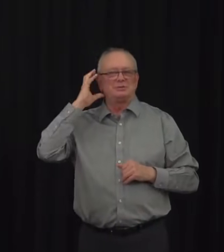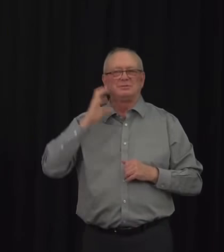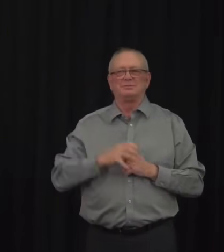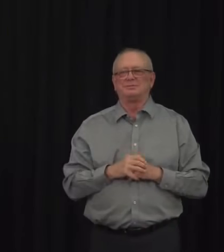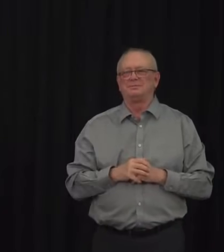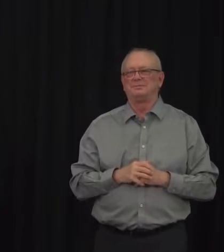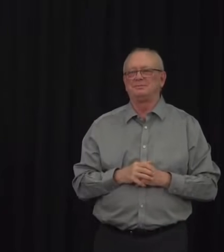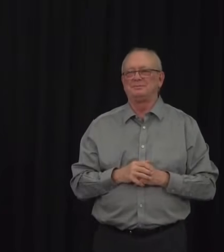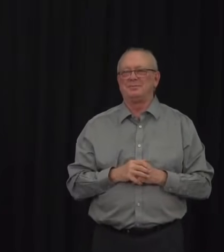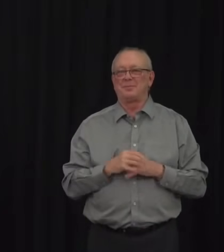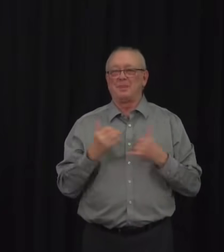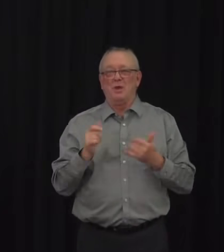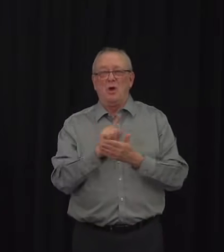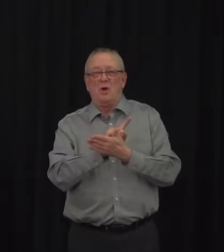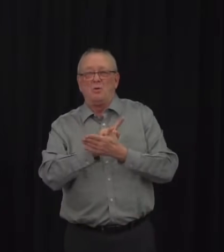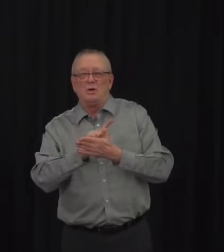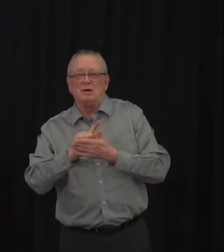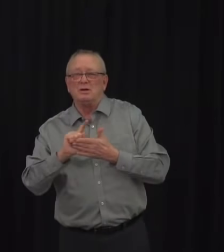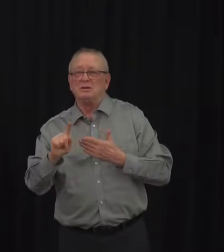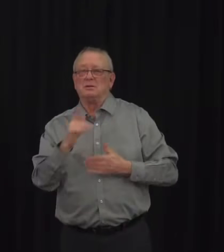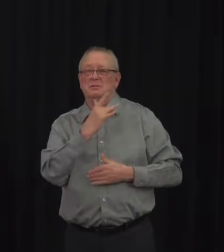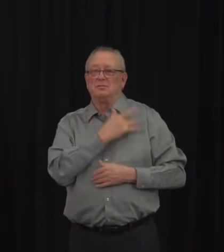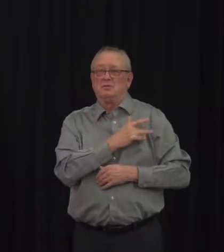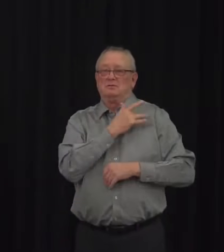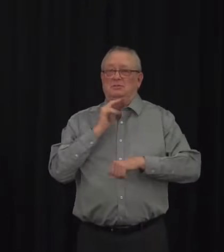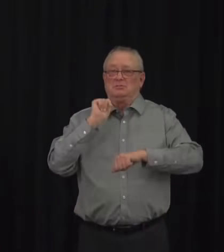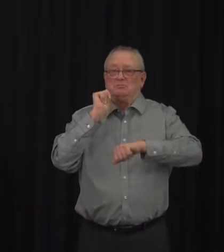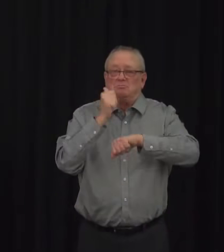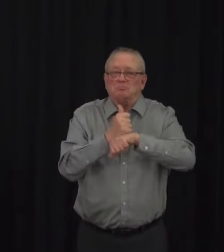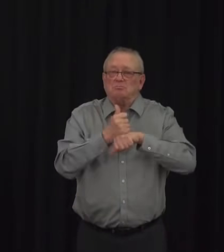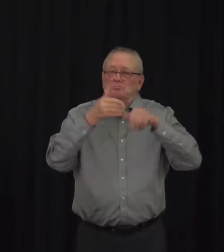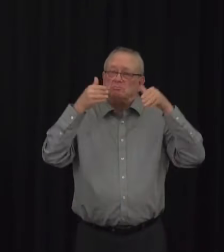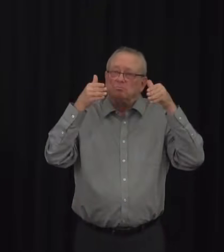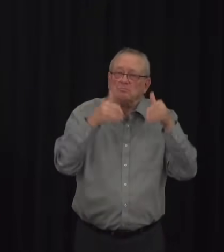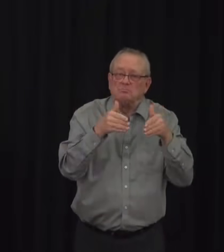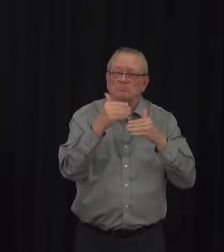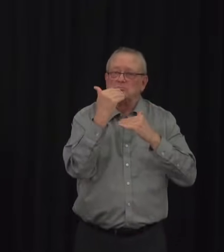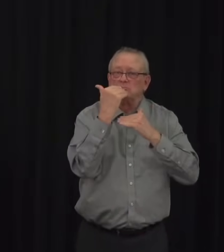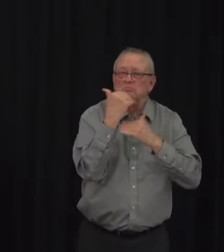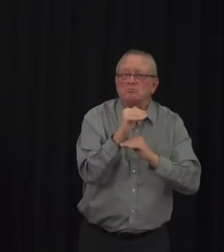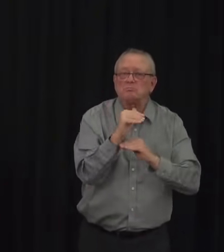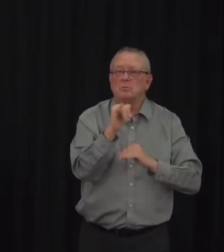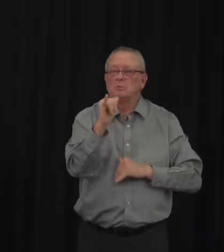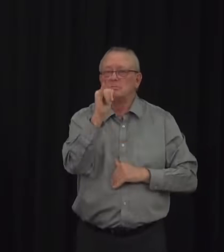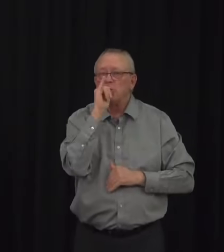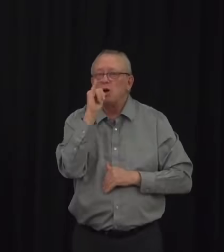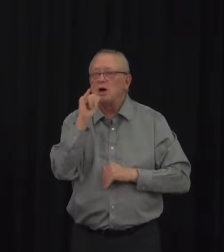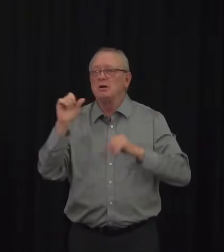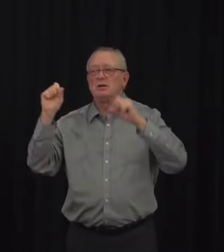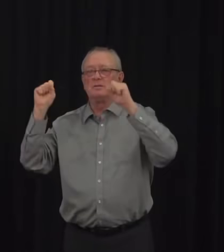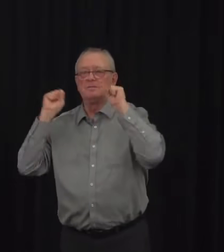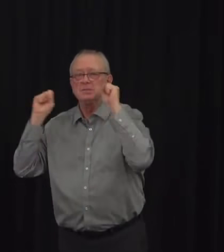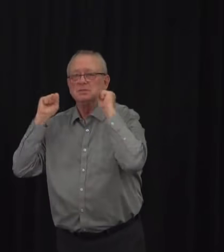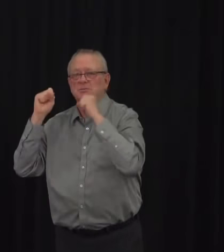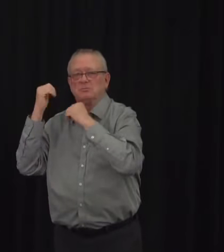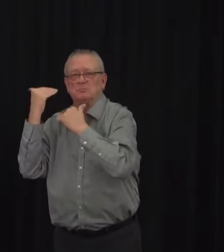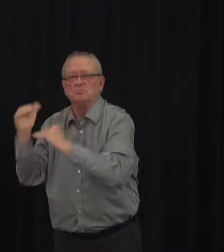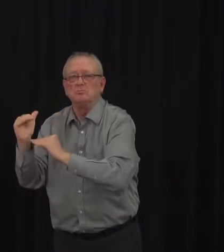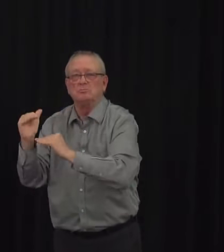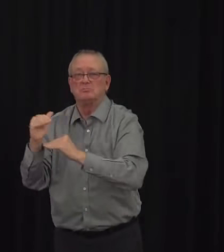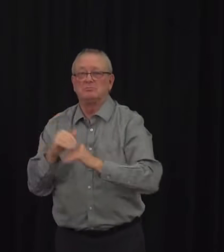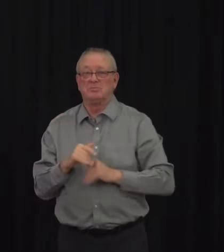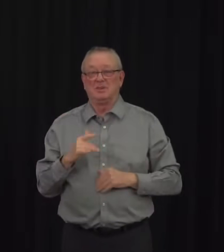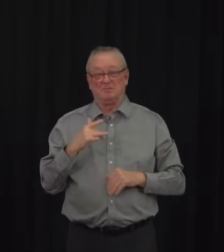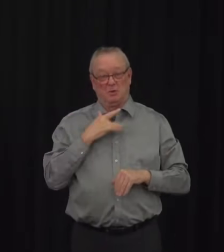week since the province introduced the targeted restrictions on bars and fitness groups. Do you think these measures are working, and should Albertans anticipate for